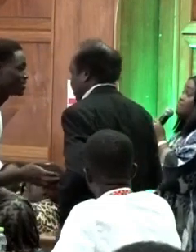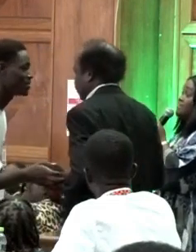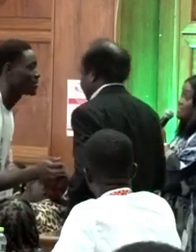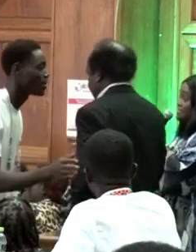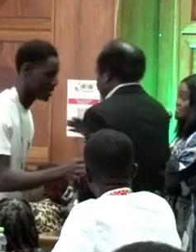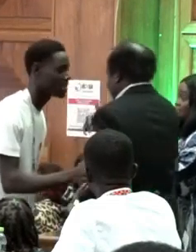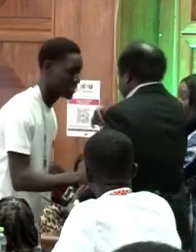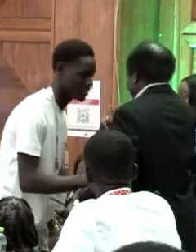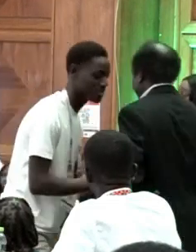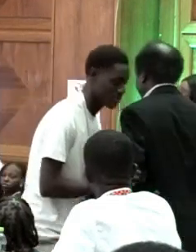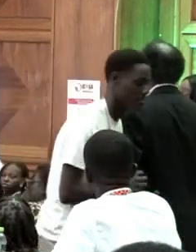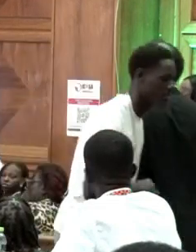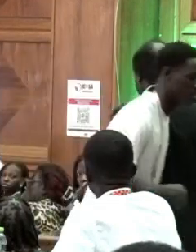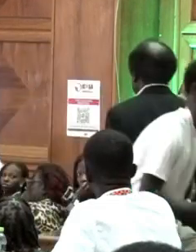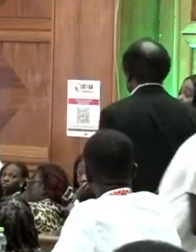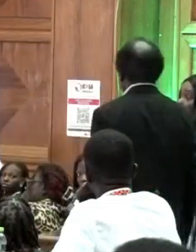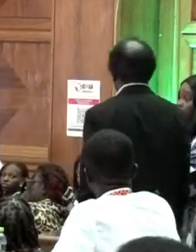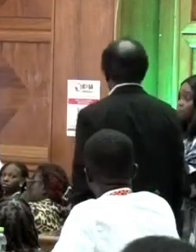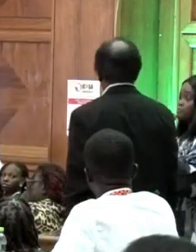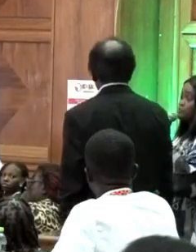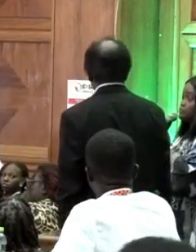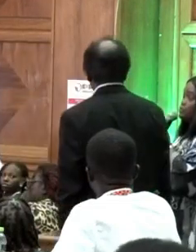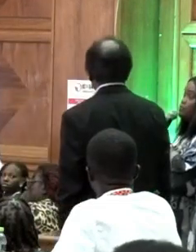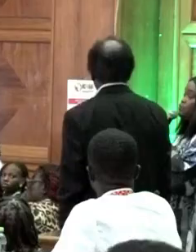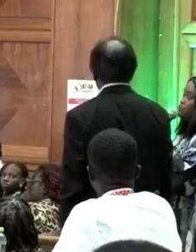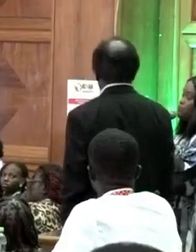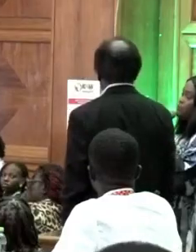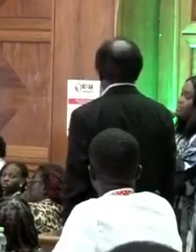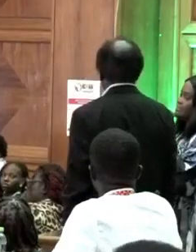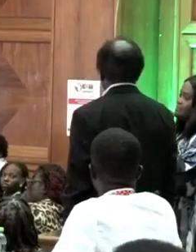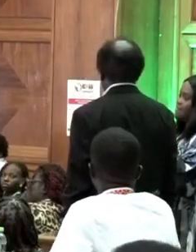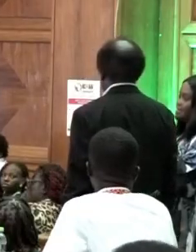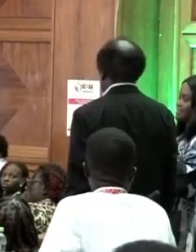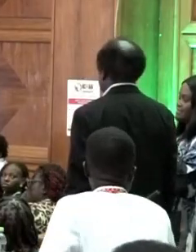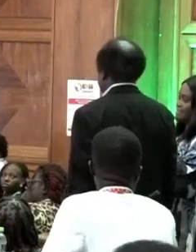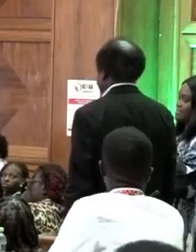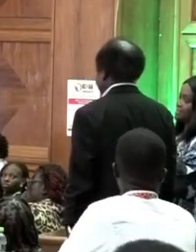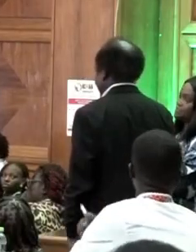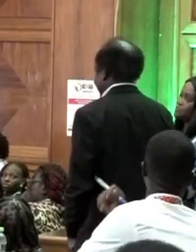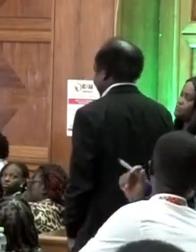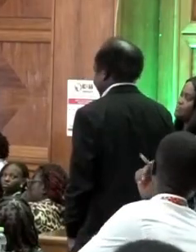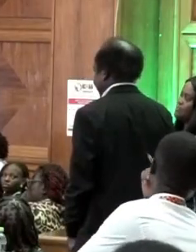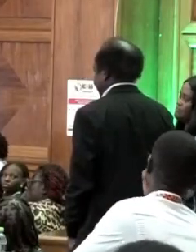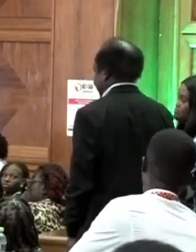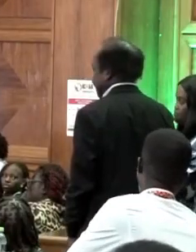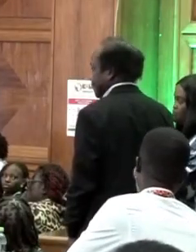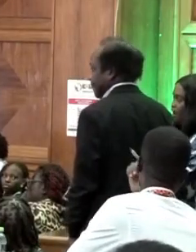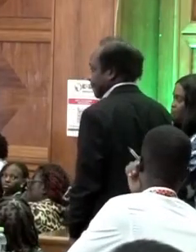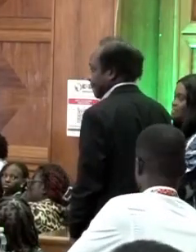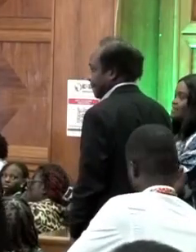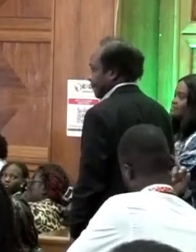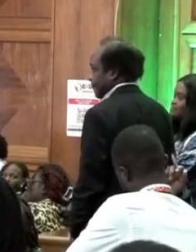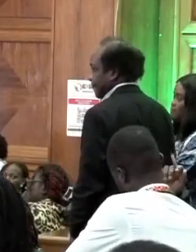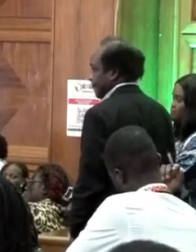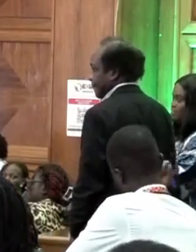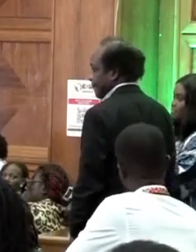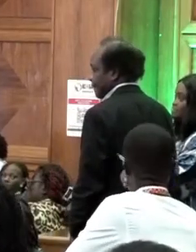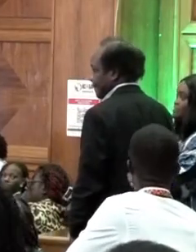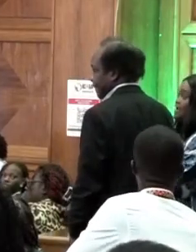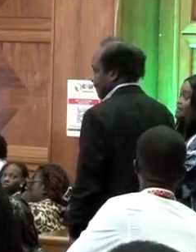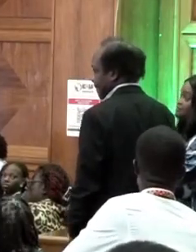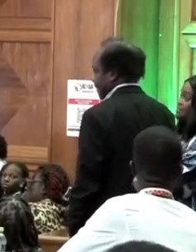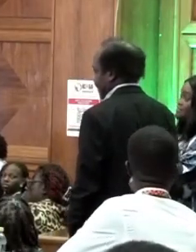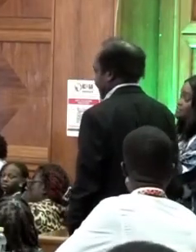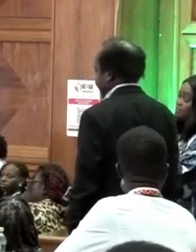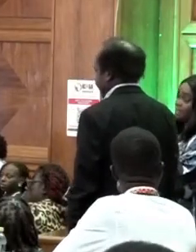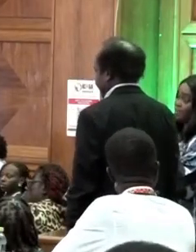that have clinics that are actually open, but with the right sensitization, with, having that conversation,